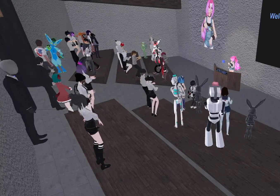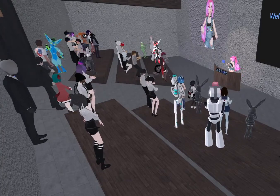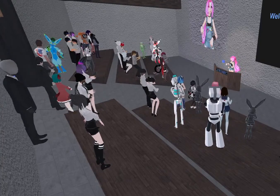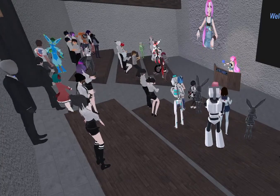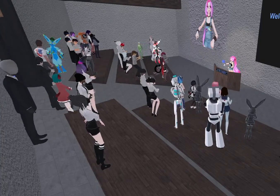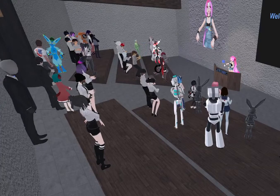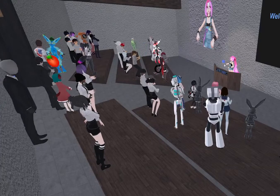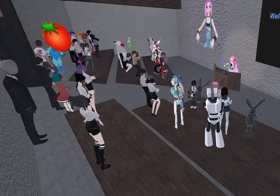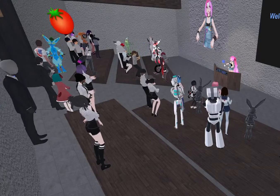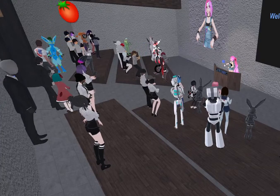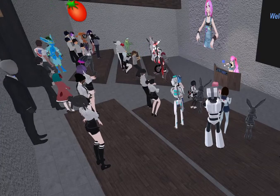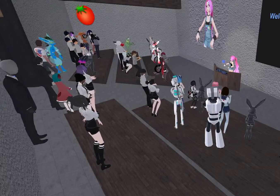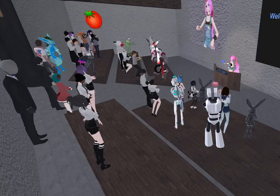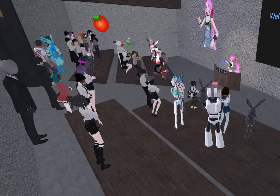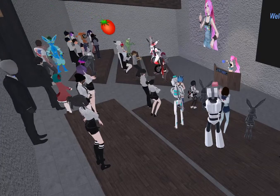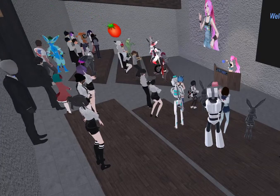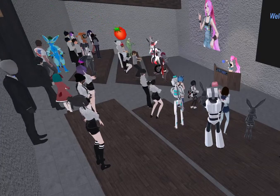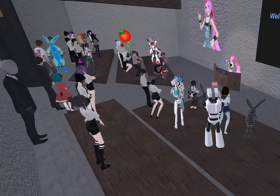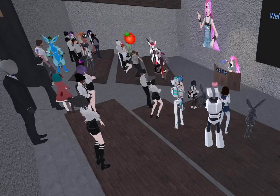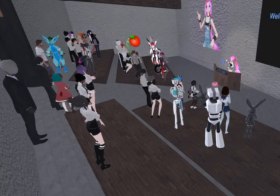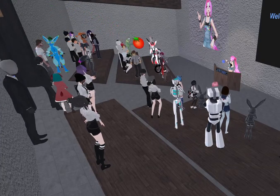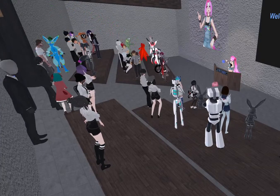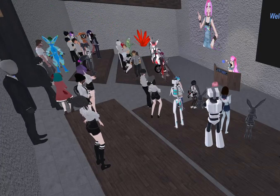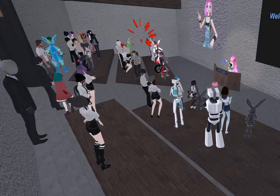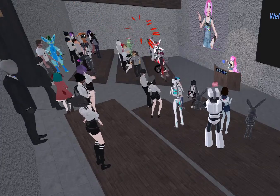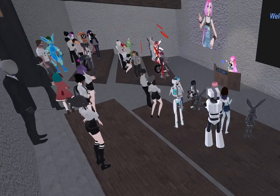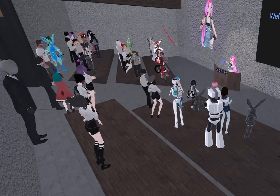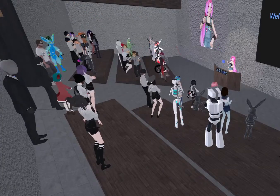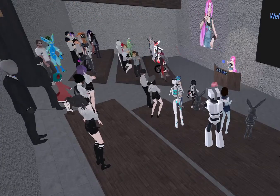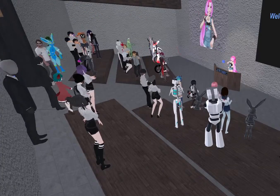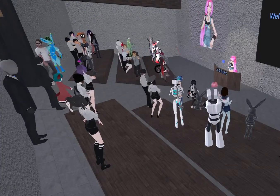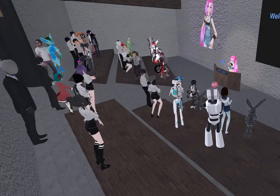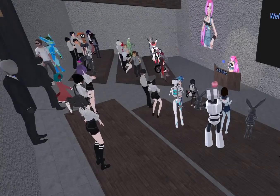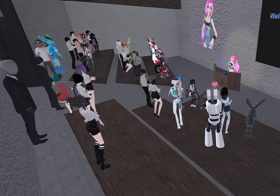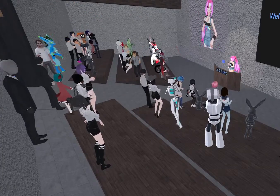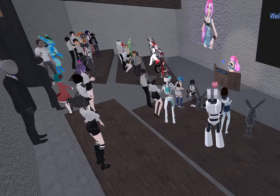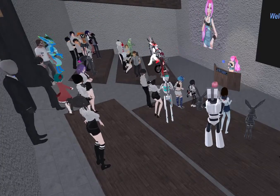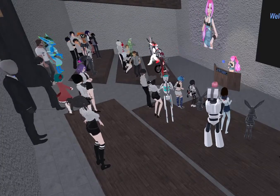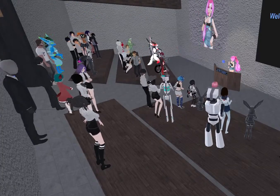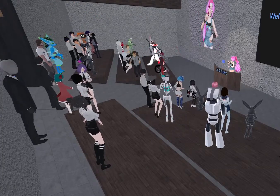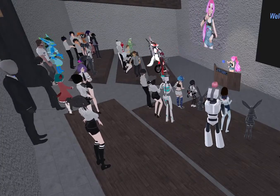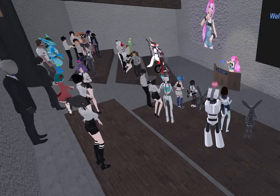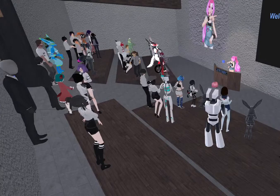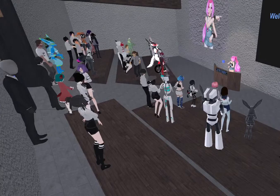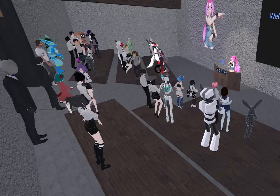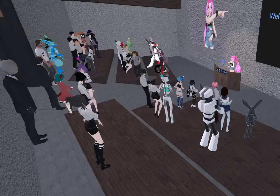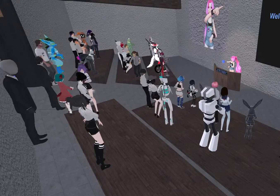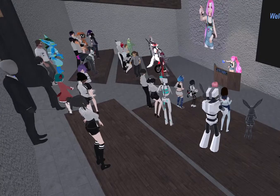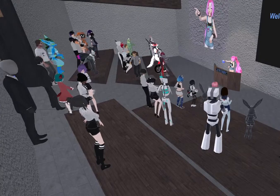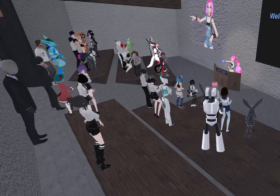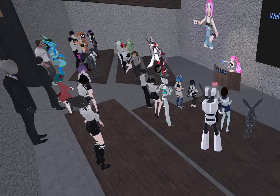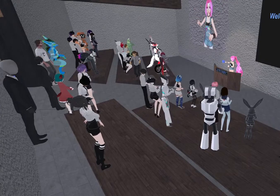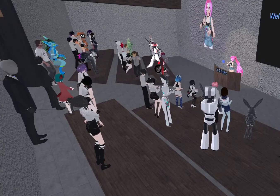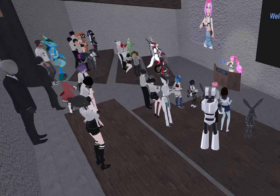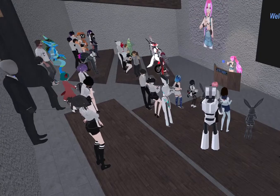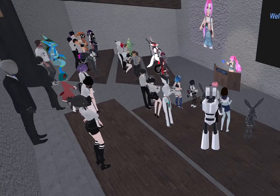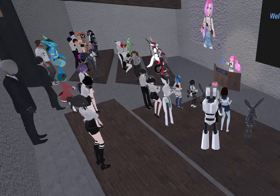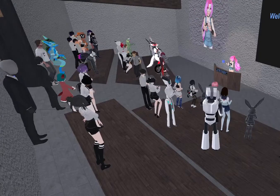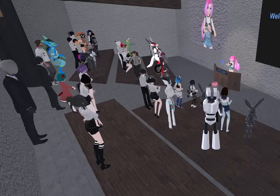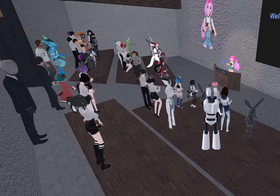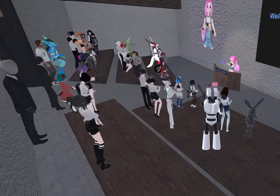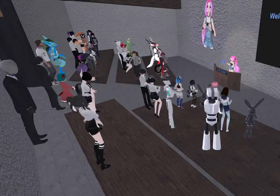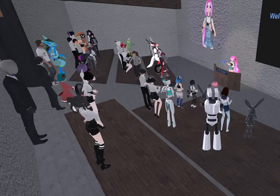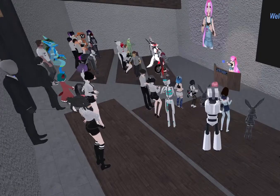You can't make me. Okay. Yeah, so what she said, I want all of you